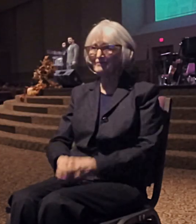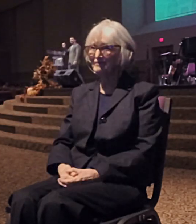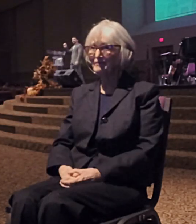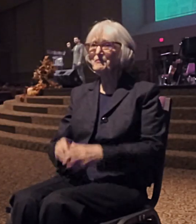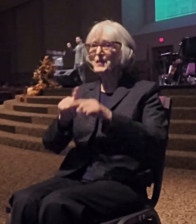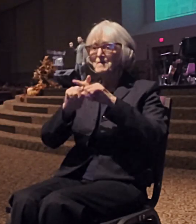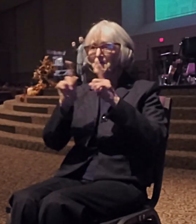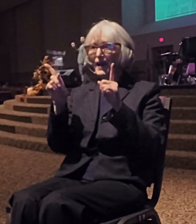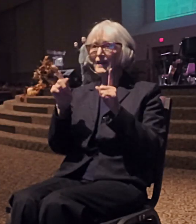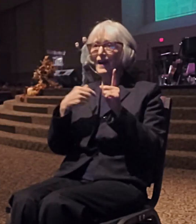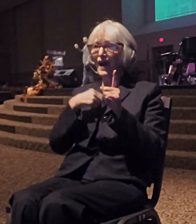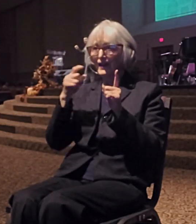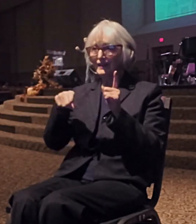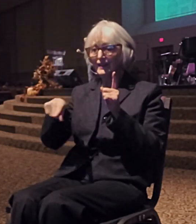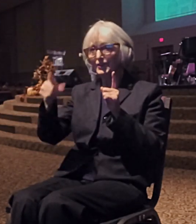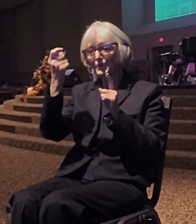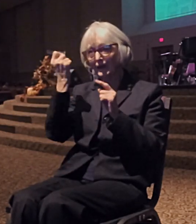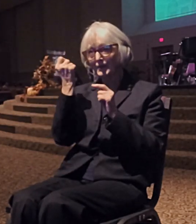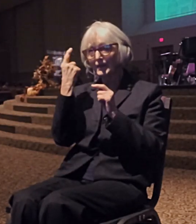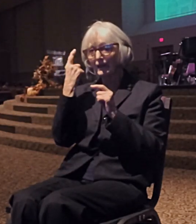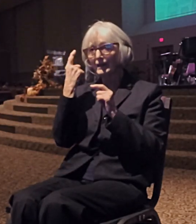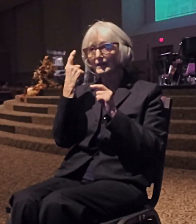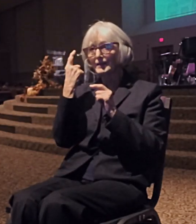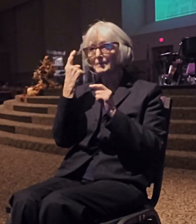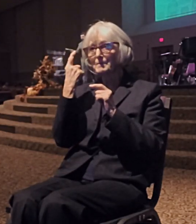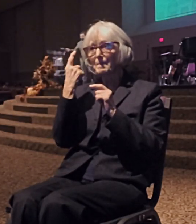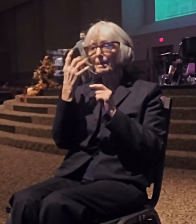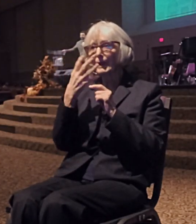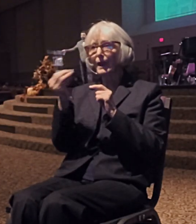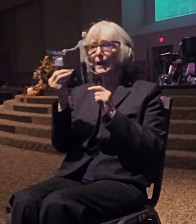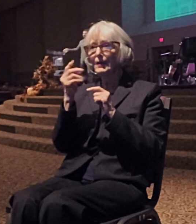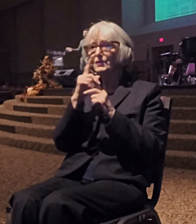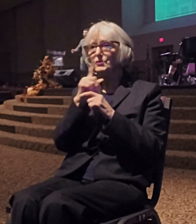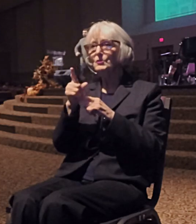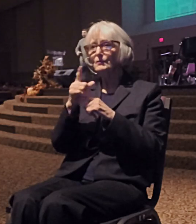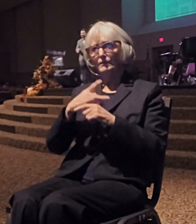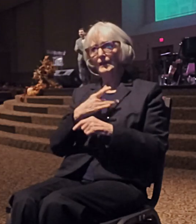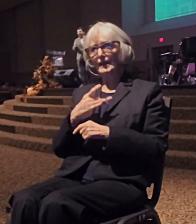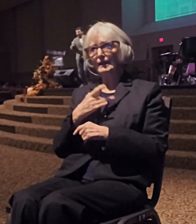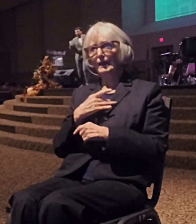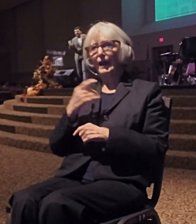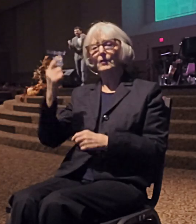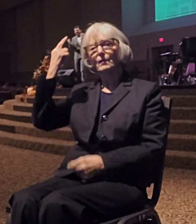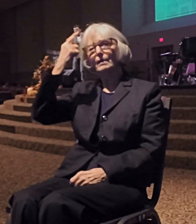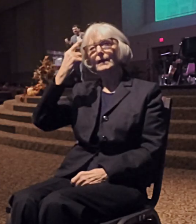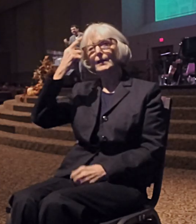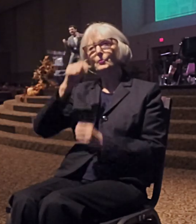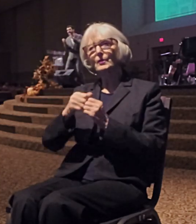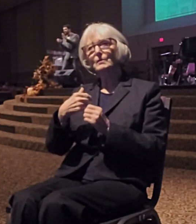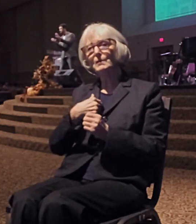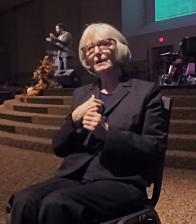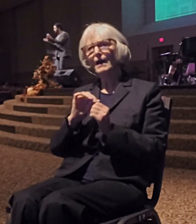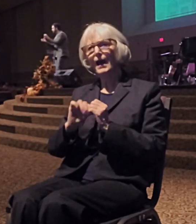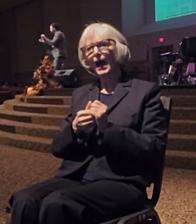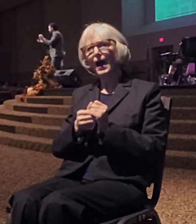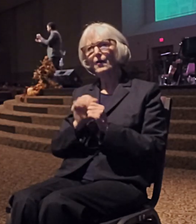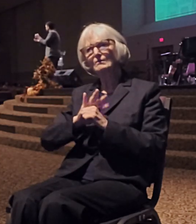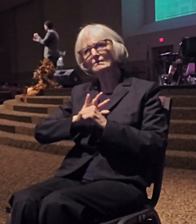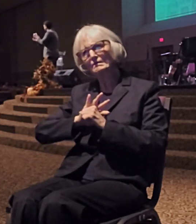But I need you to understand and to feel and to think with me how